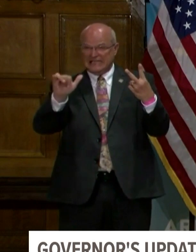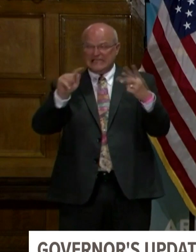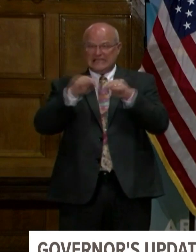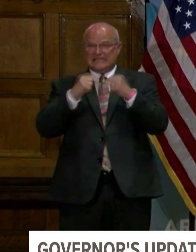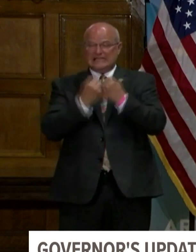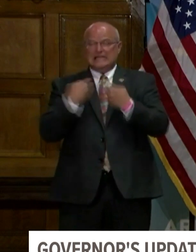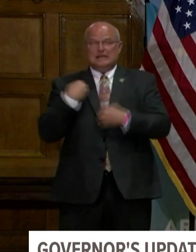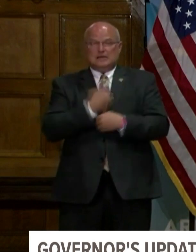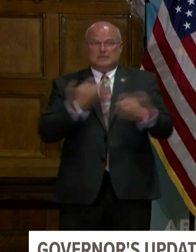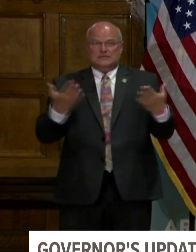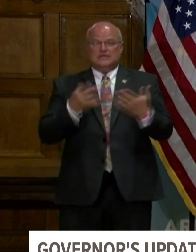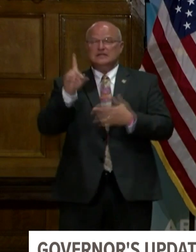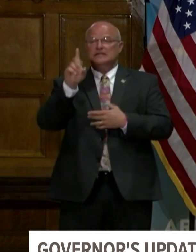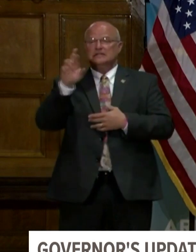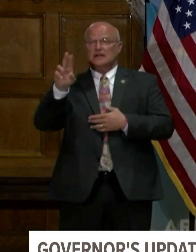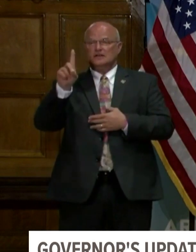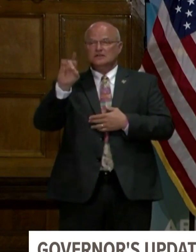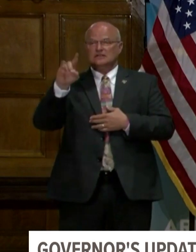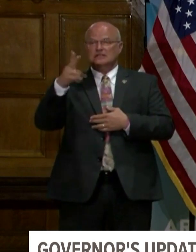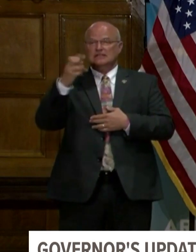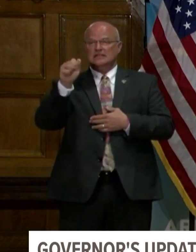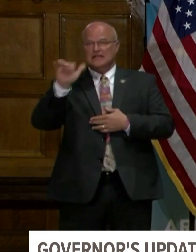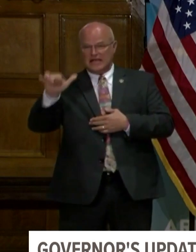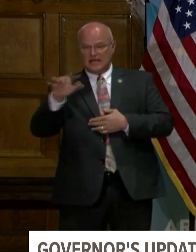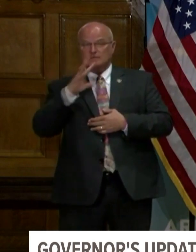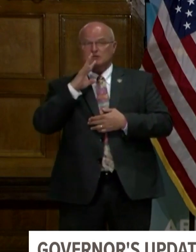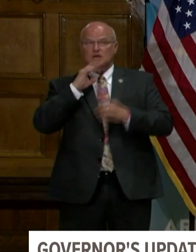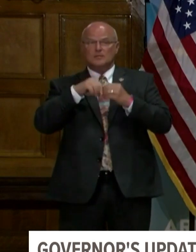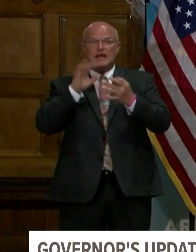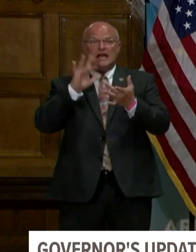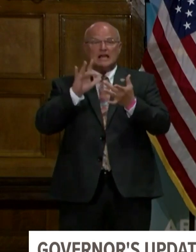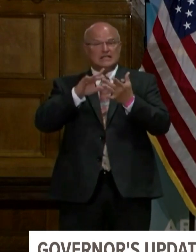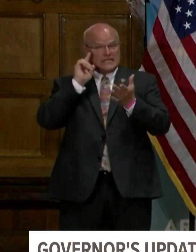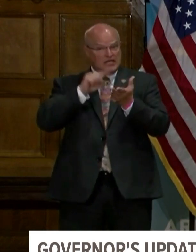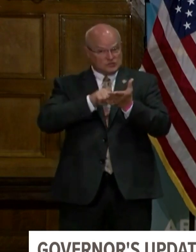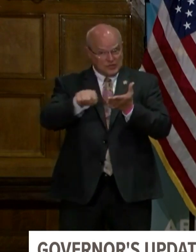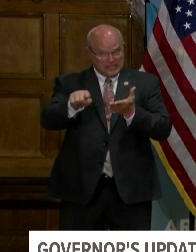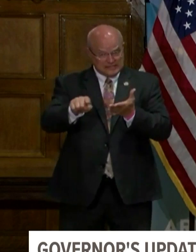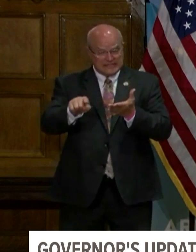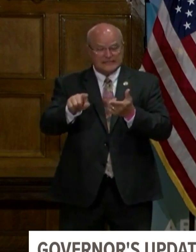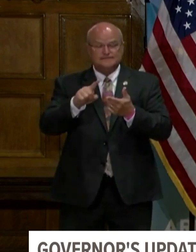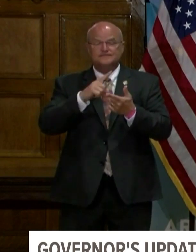team members here, Dr. Dillahay, who will be talking about contact tracing